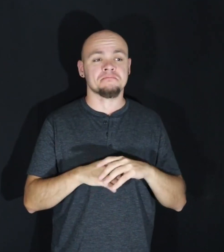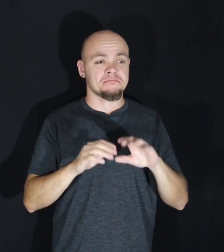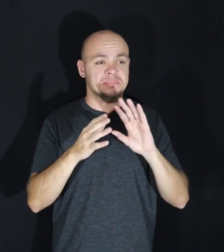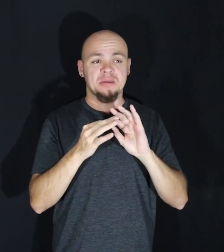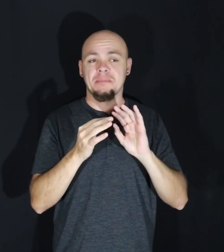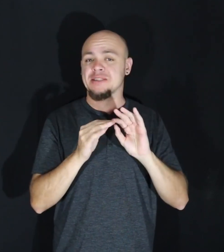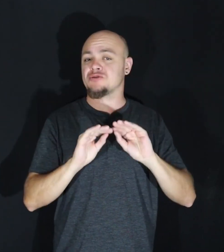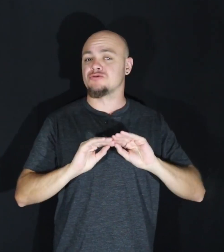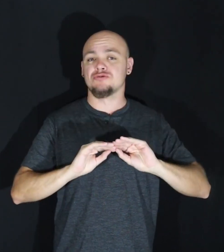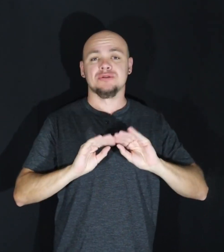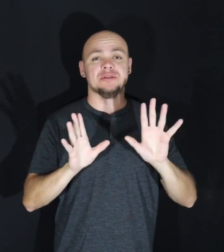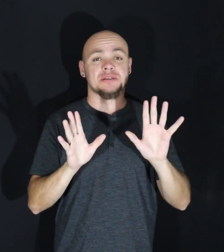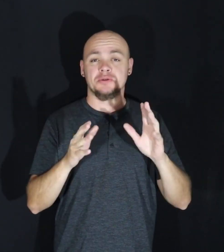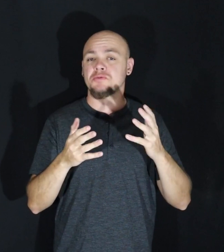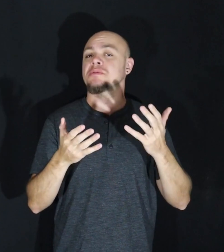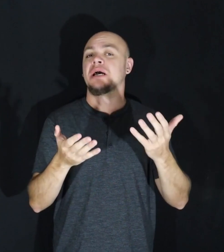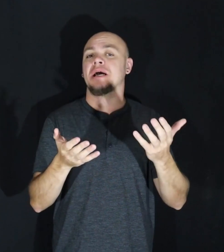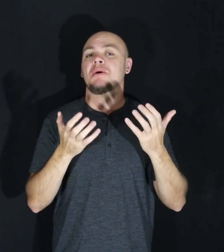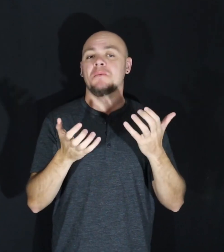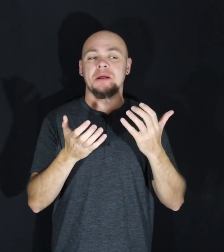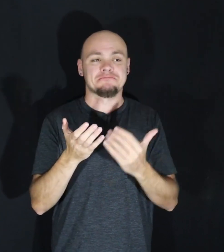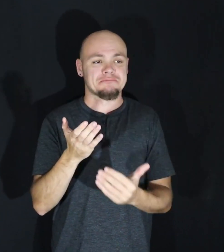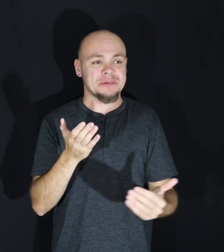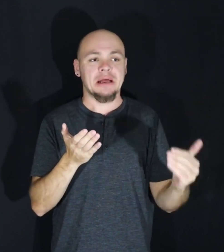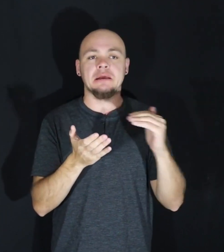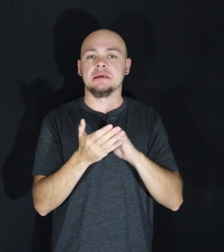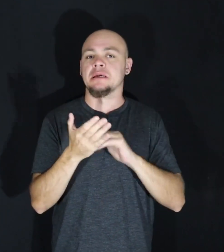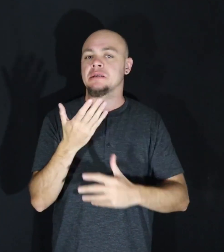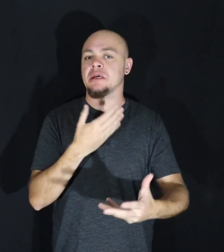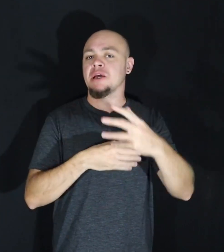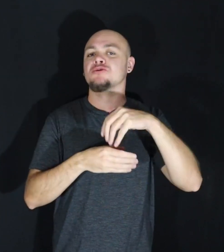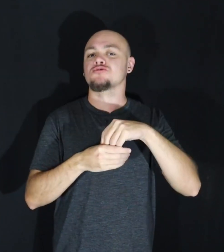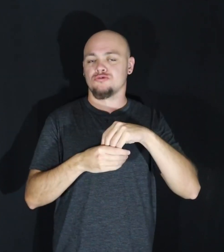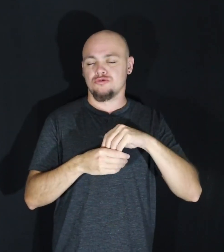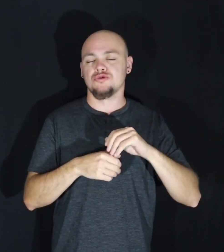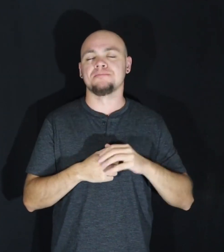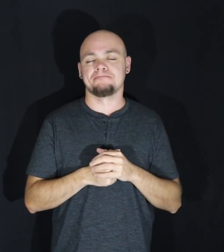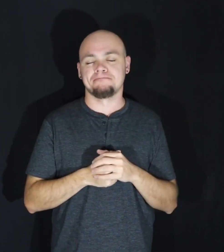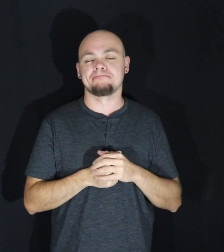message of inclusion was shared.